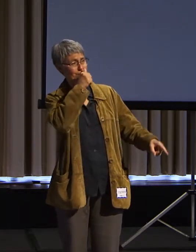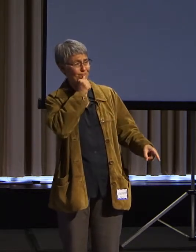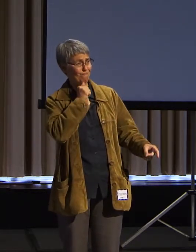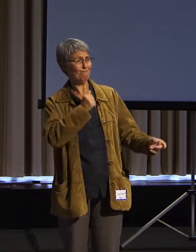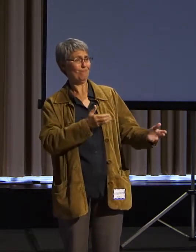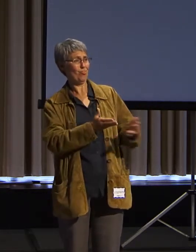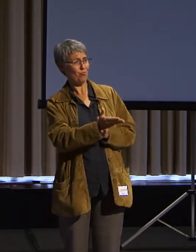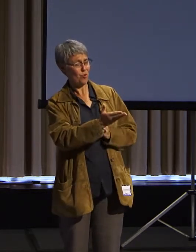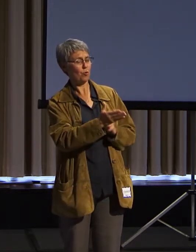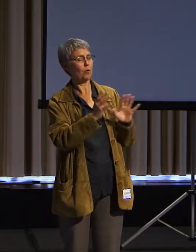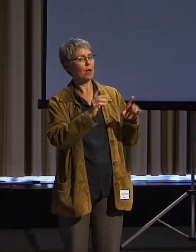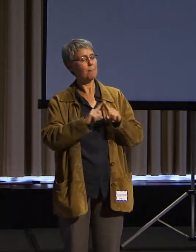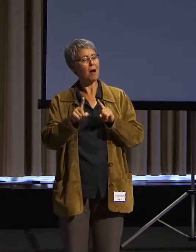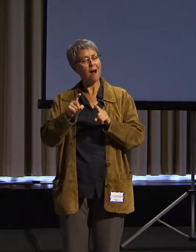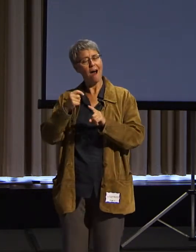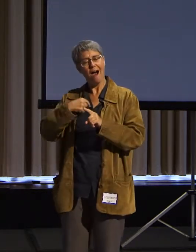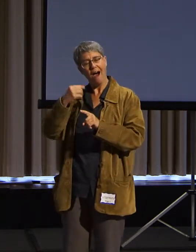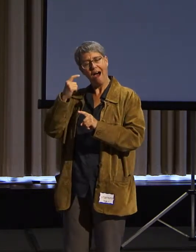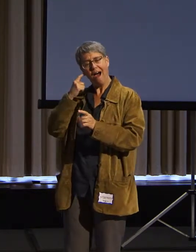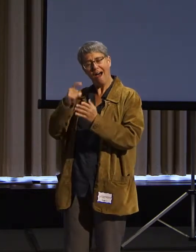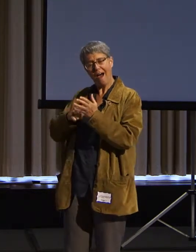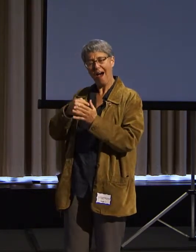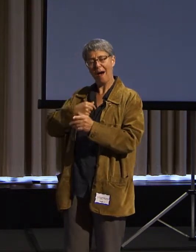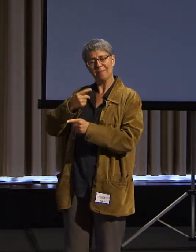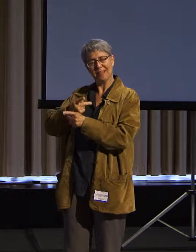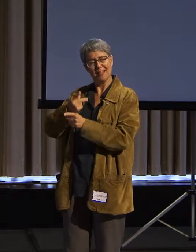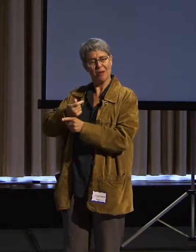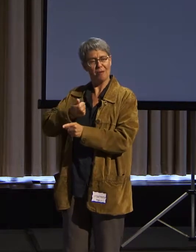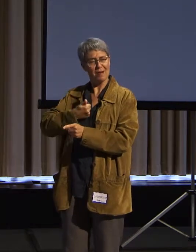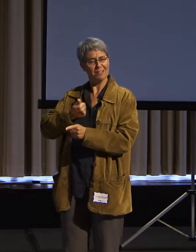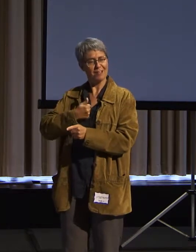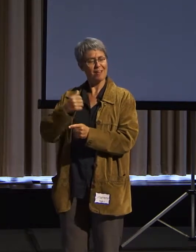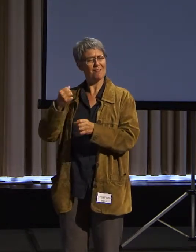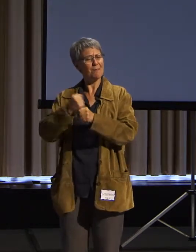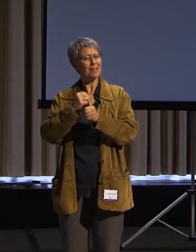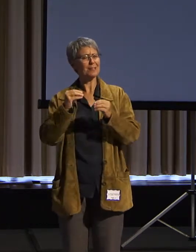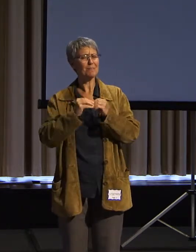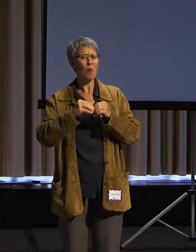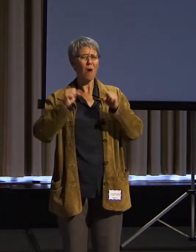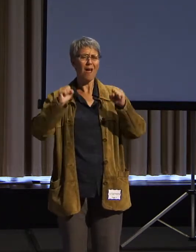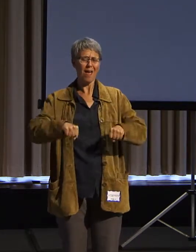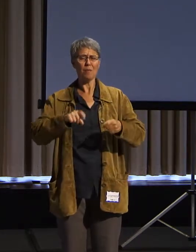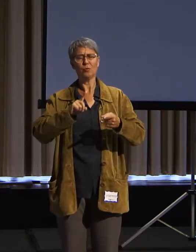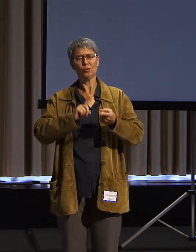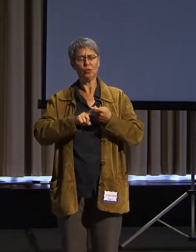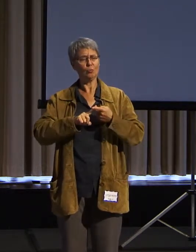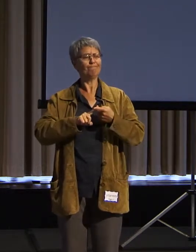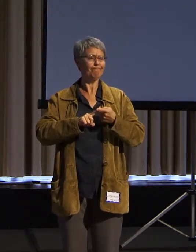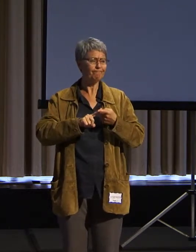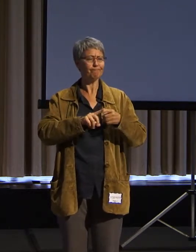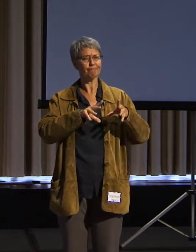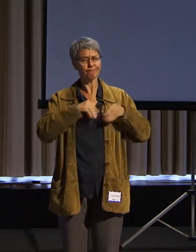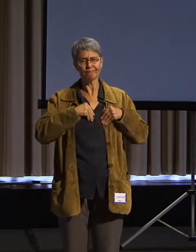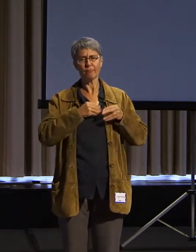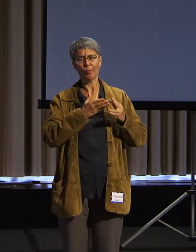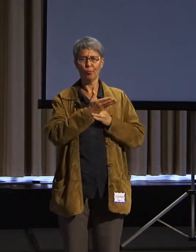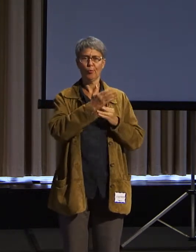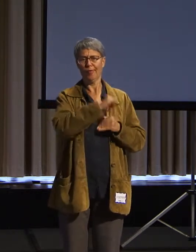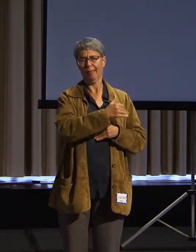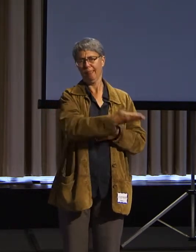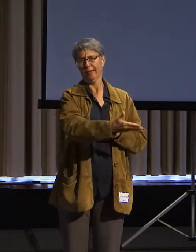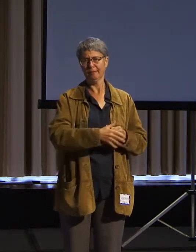a body that needs to be attended to. In times of crisis, when I am consciously being gentle with myself, I'm